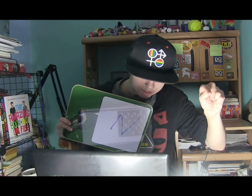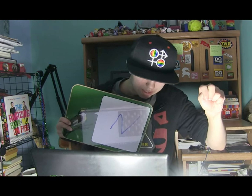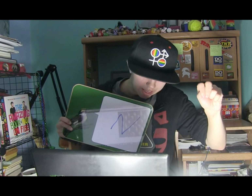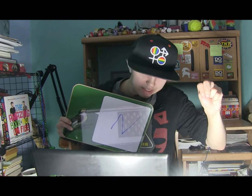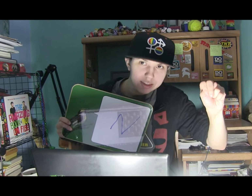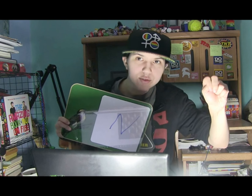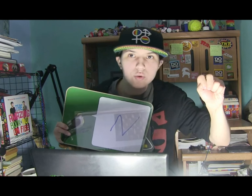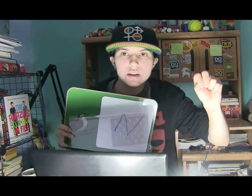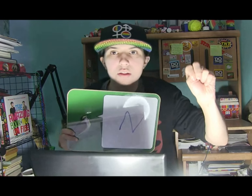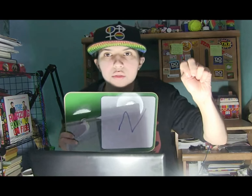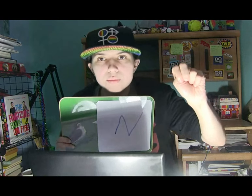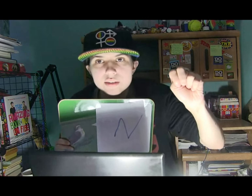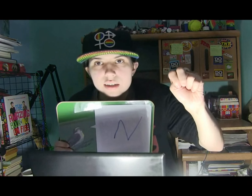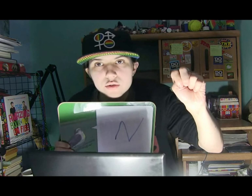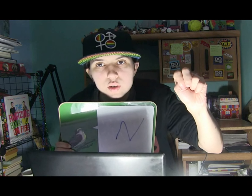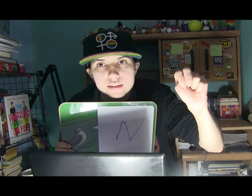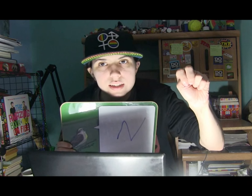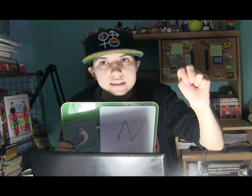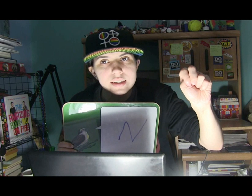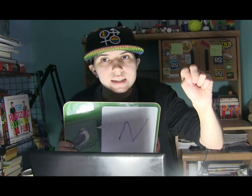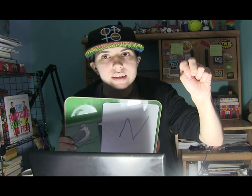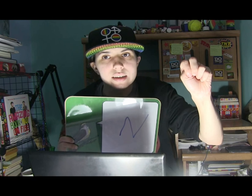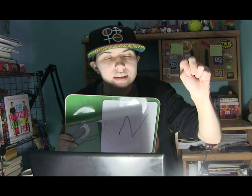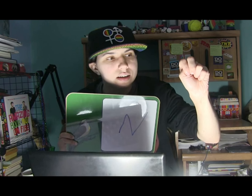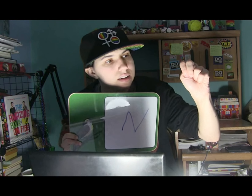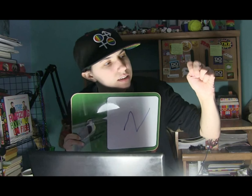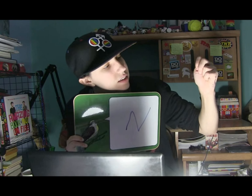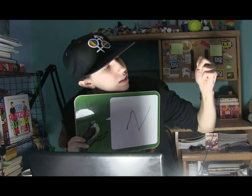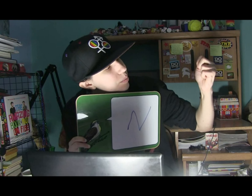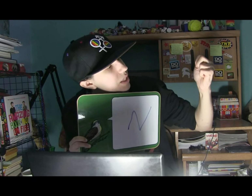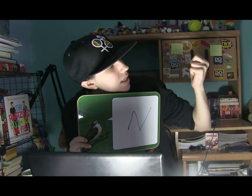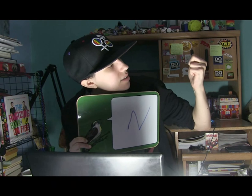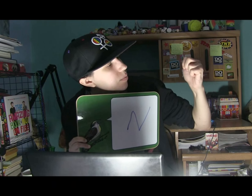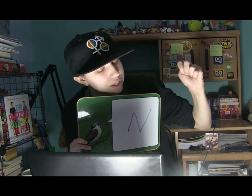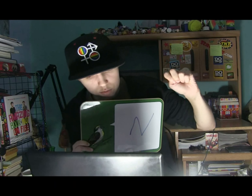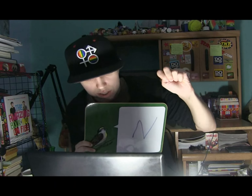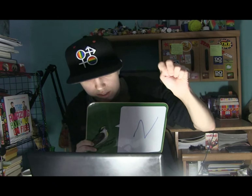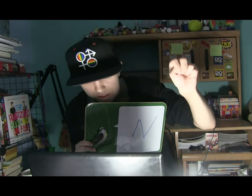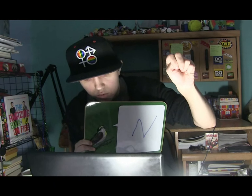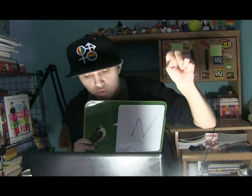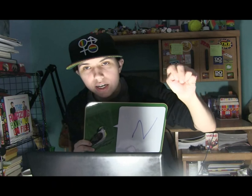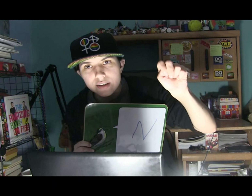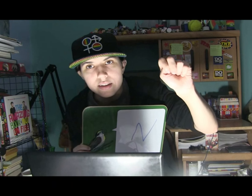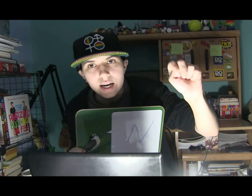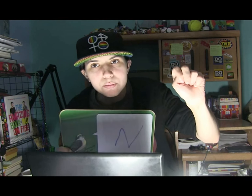And in this one, the thumb is not so easily seen, because they're resting right on top of